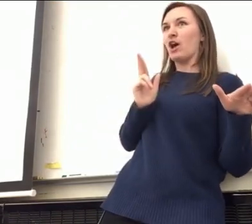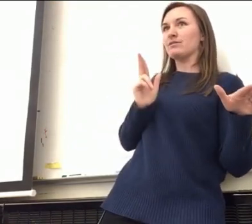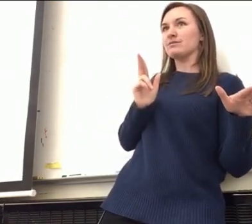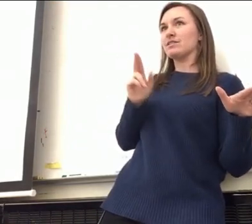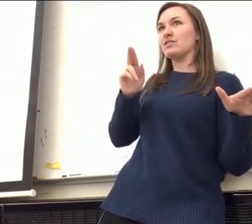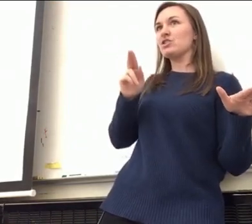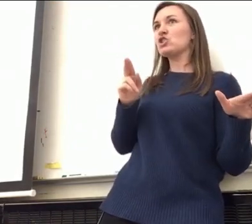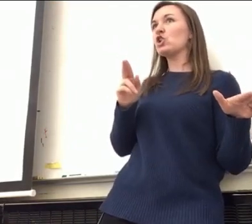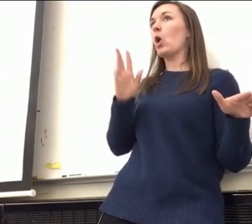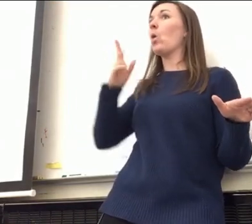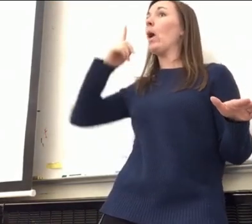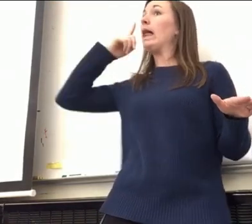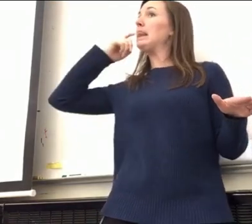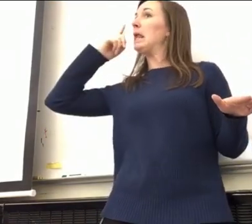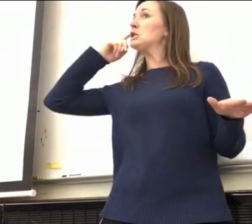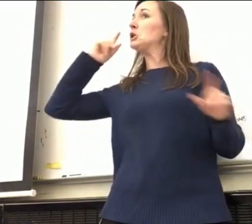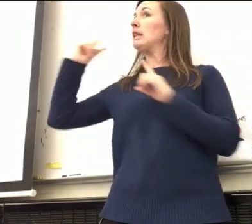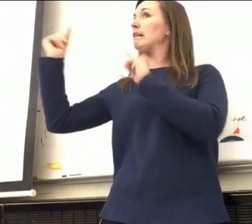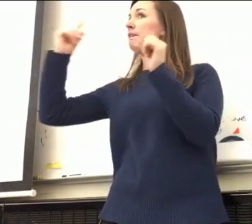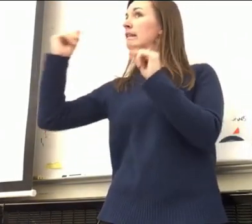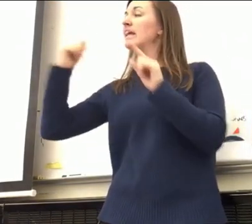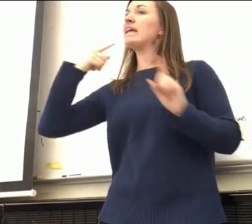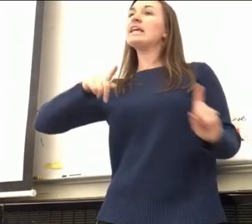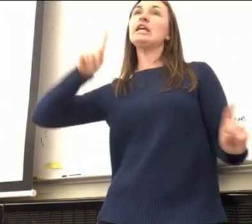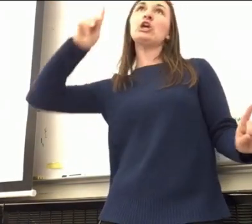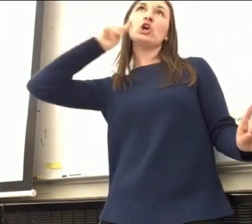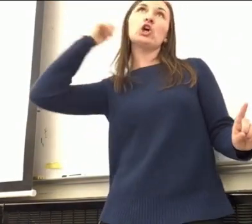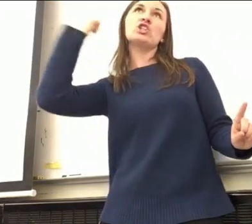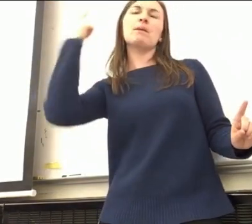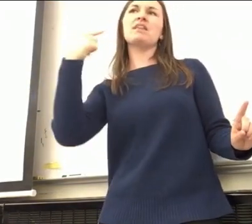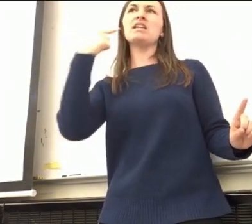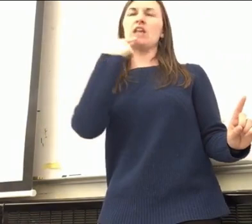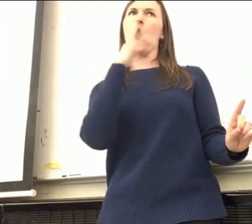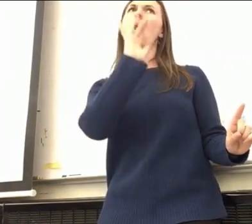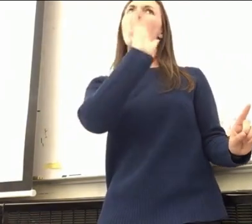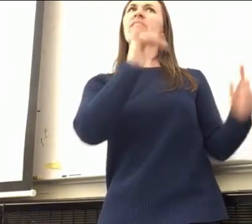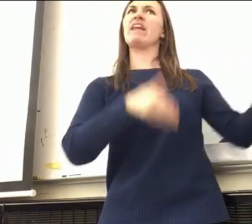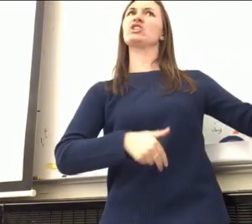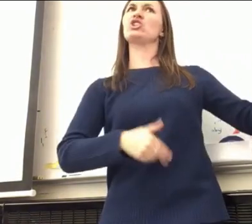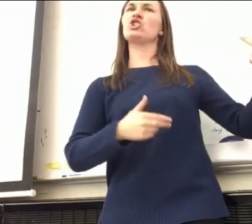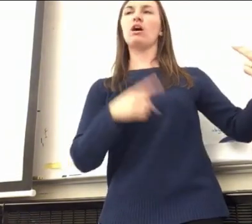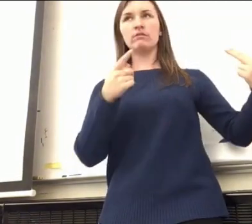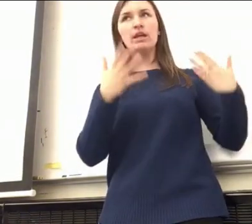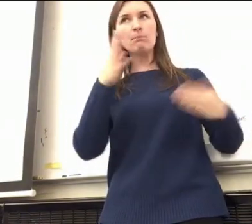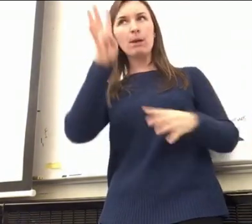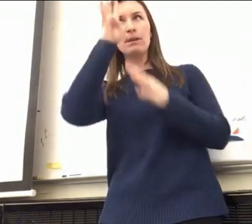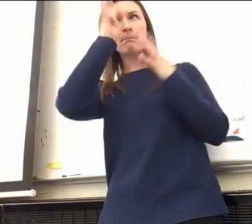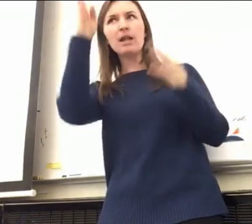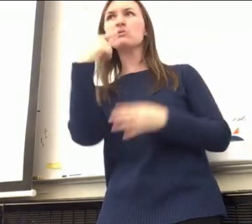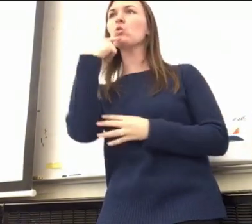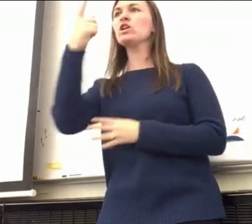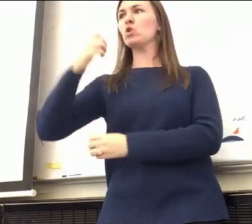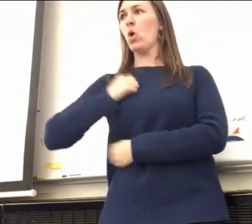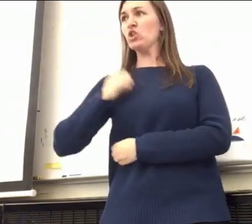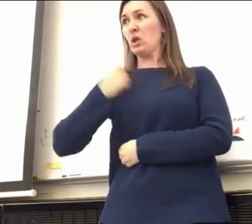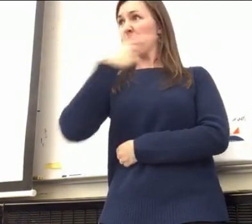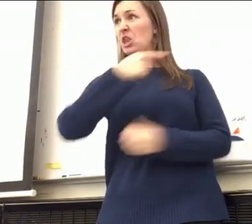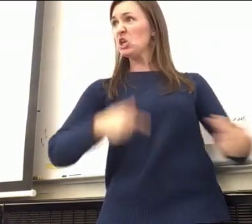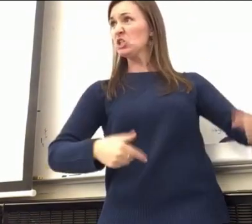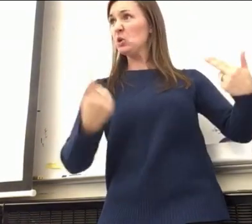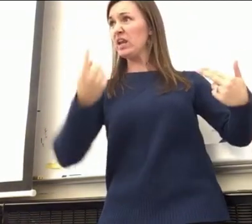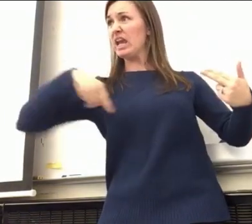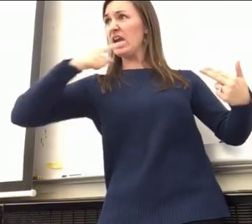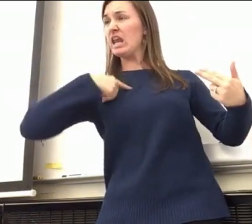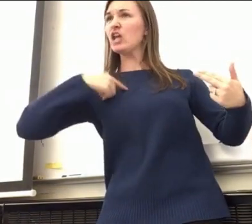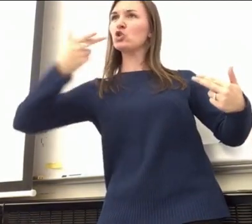Taylor allegedly heard something that he said was a shot, which is more than likely made up. He told his troops that the Mexicans are now shooting at